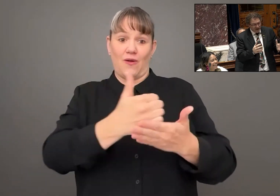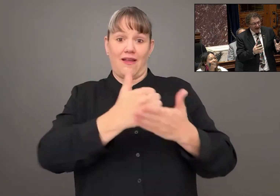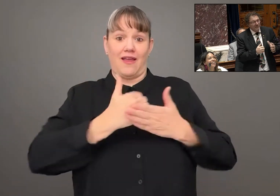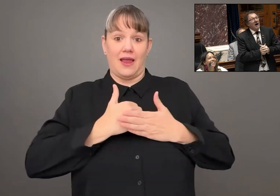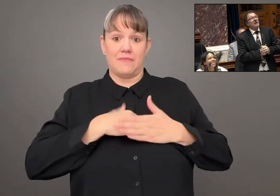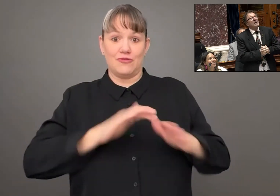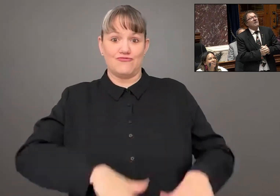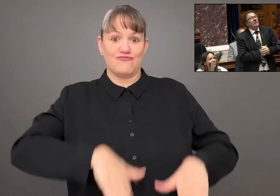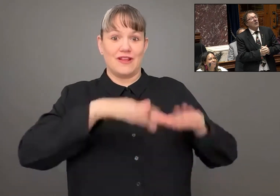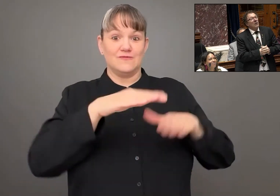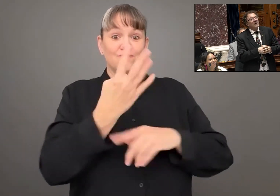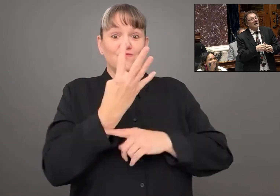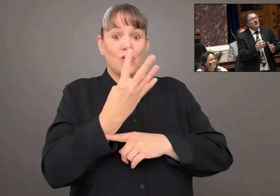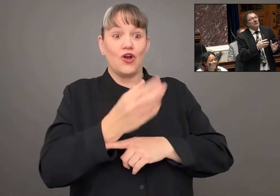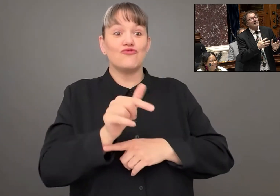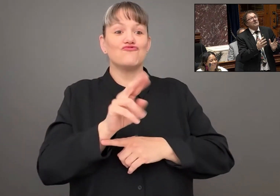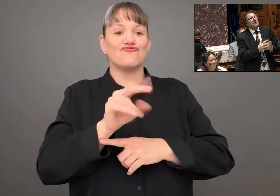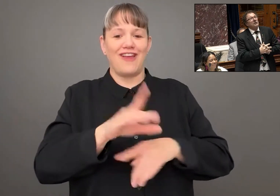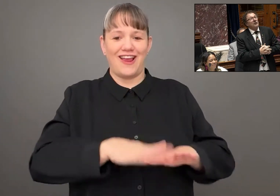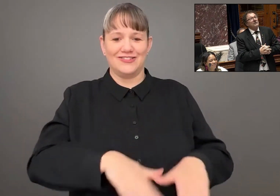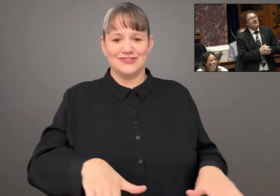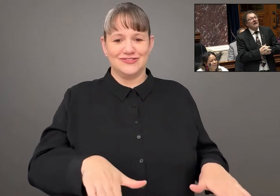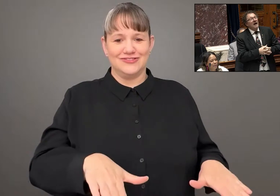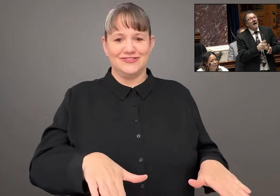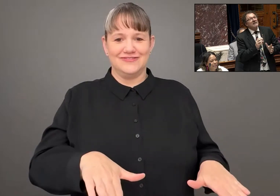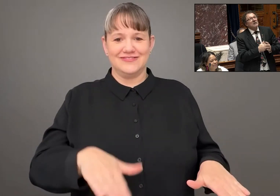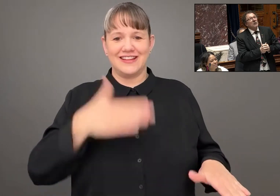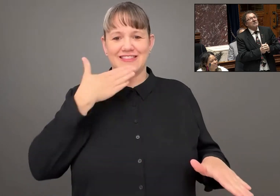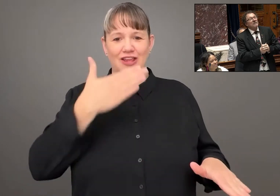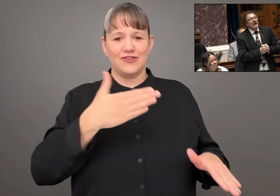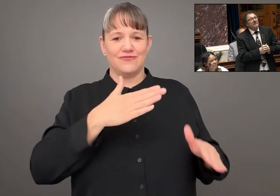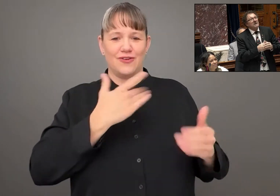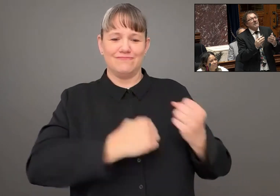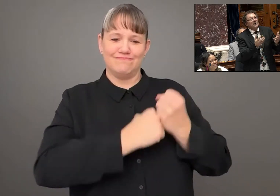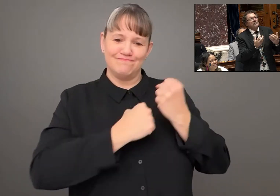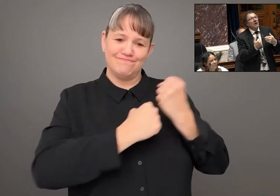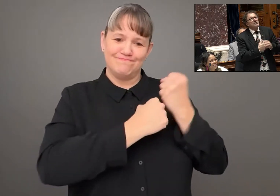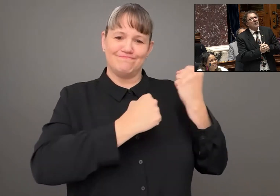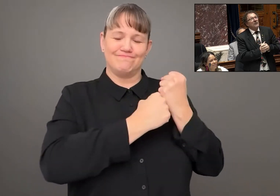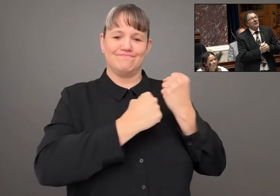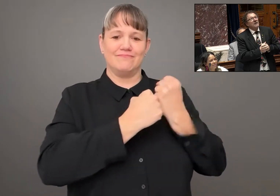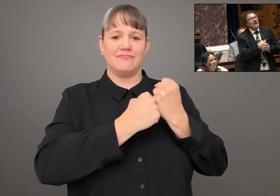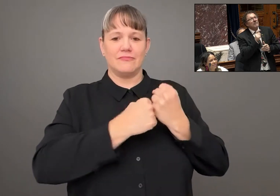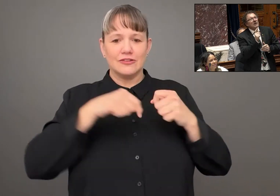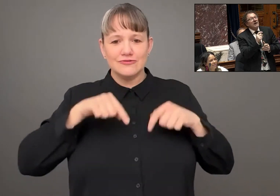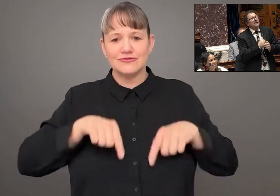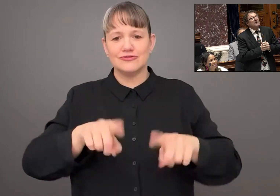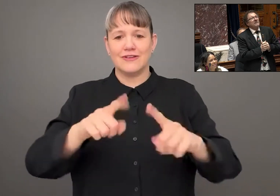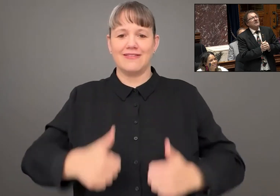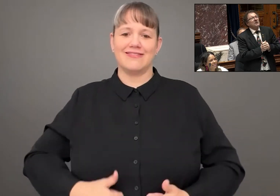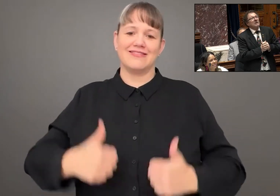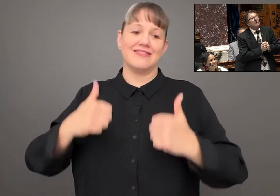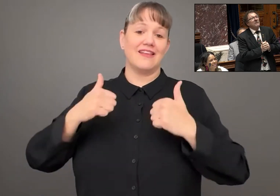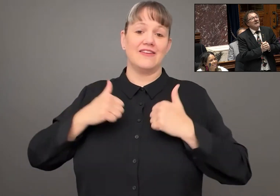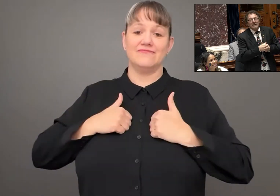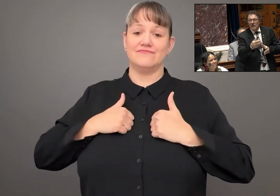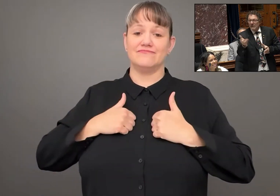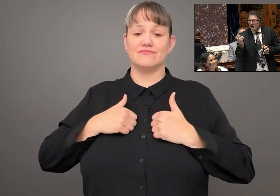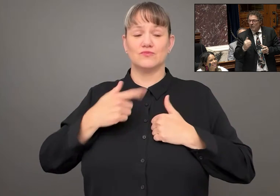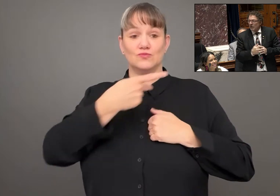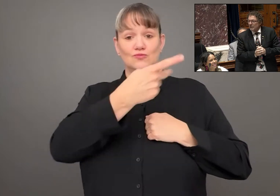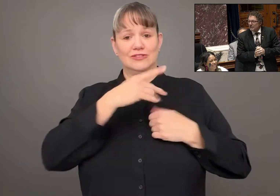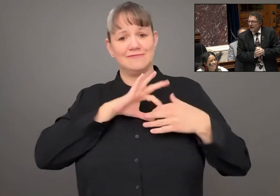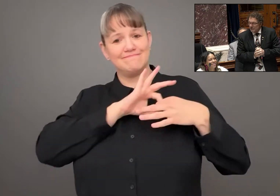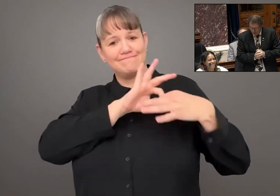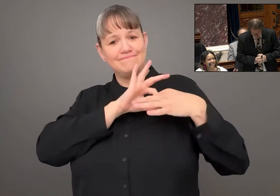Thanks for standing by me through all the twists and turns, highs and lows of life. It's made our bond stronger. My greatest gift is your love for me.